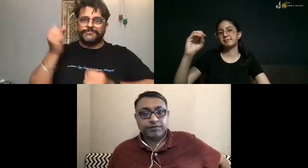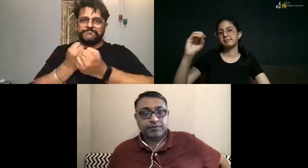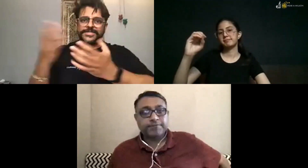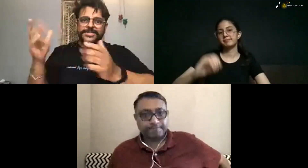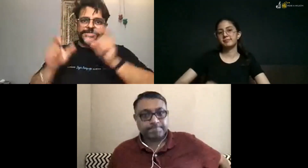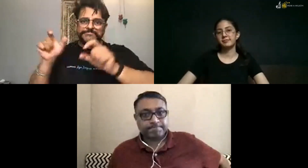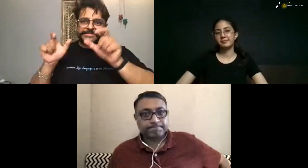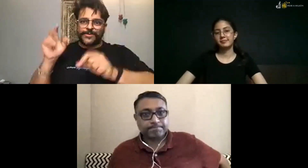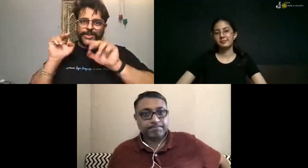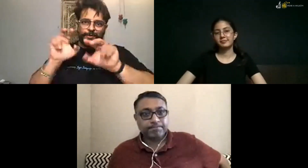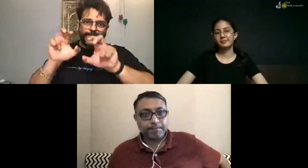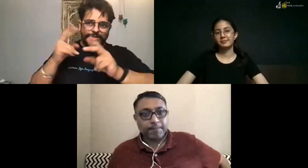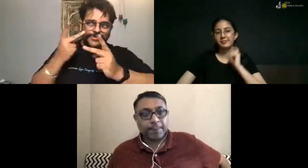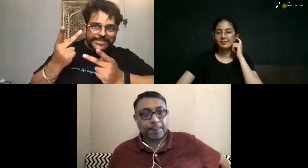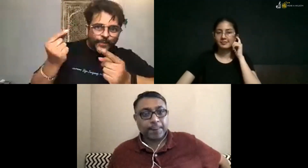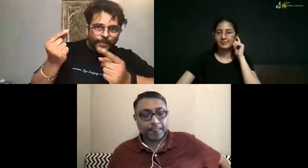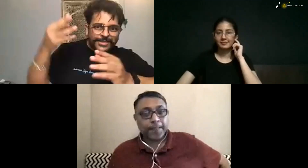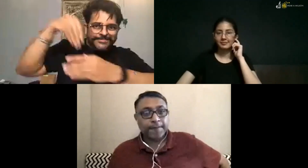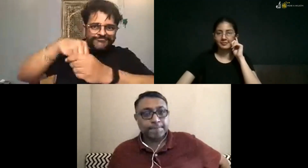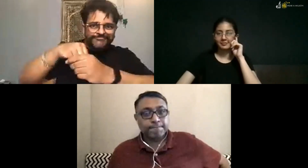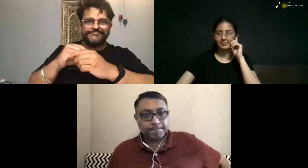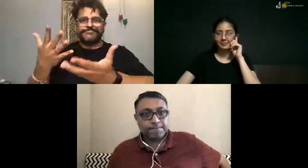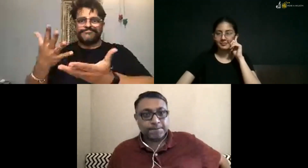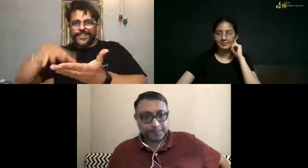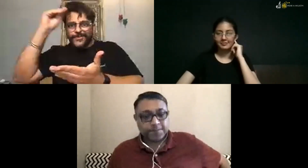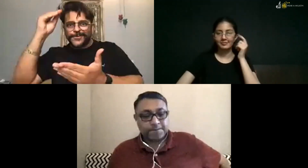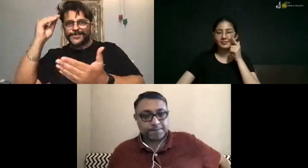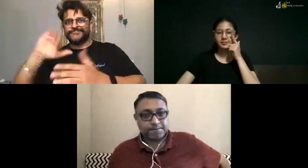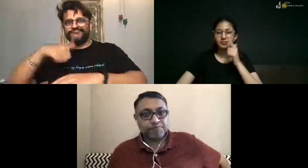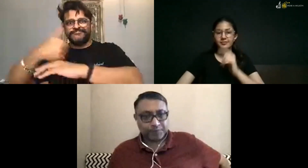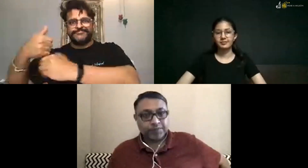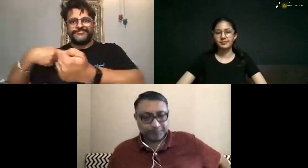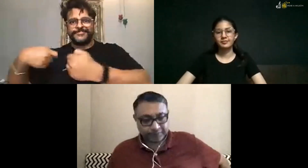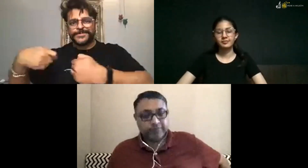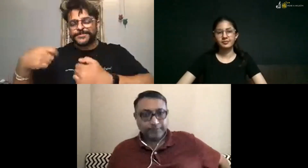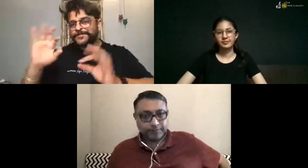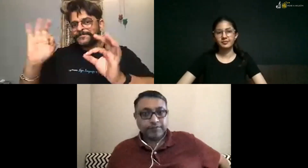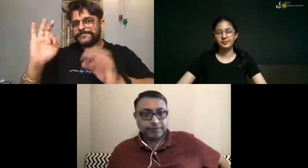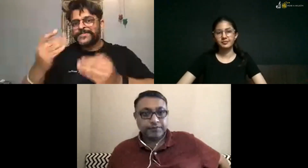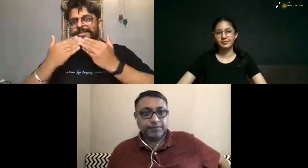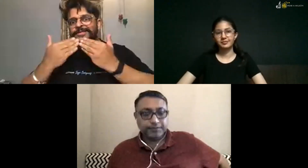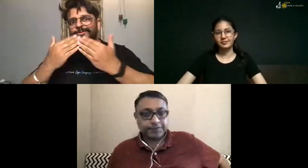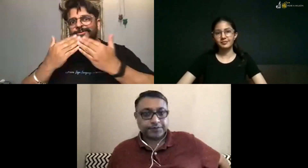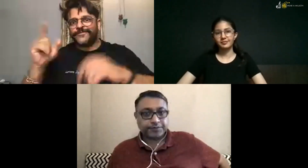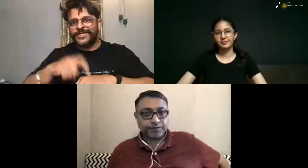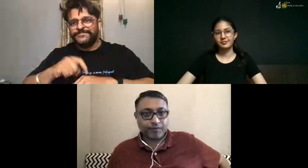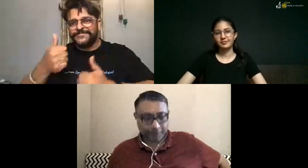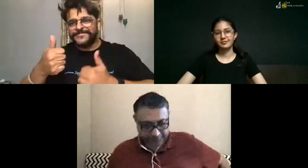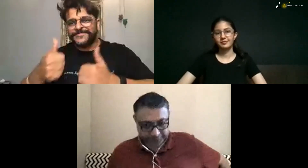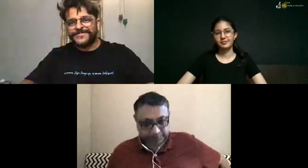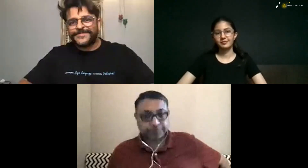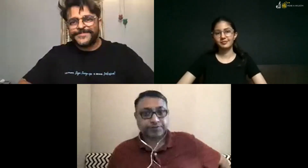Great, perfect. I'm sure many people will look forward to this particular program, that what it has and how it can, enhance